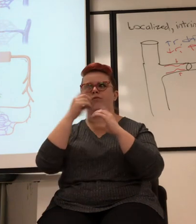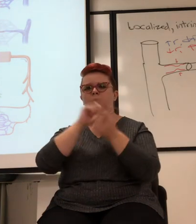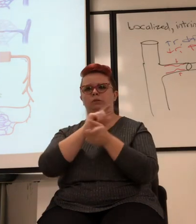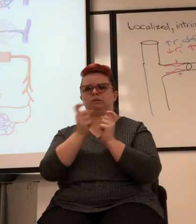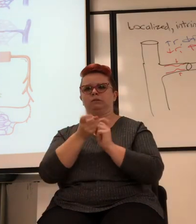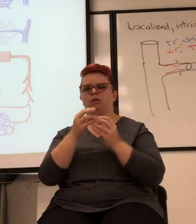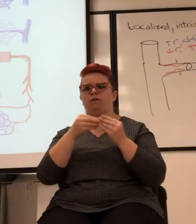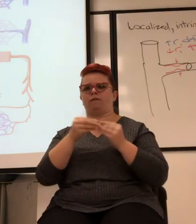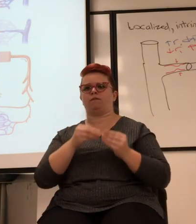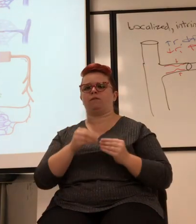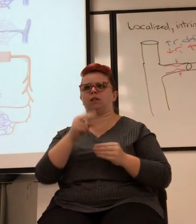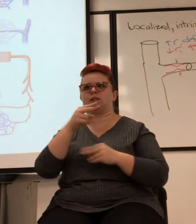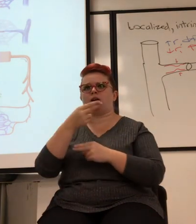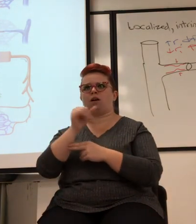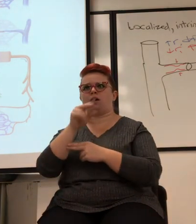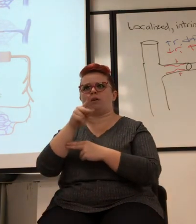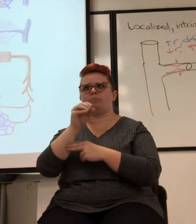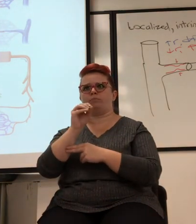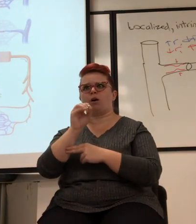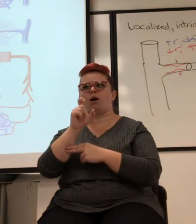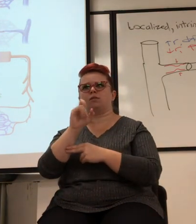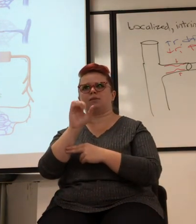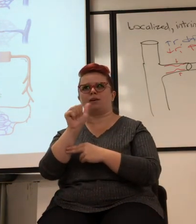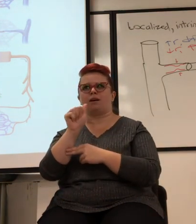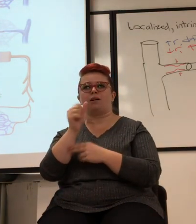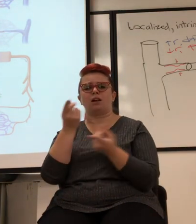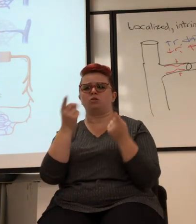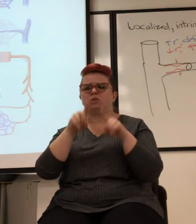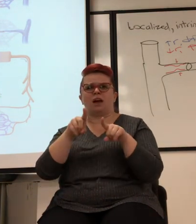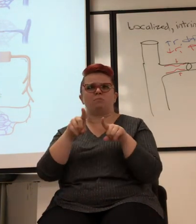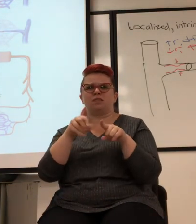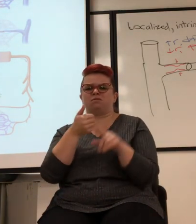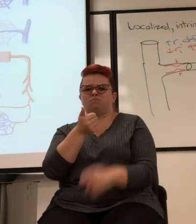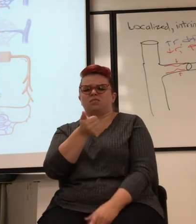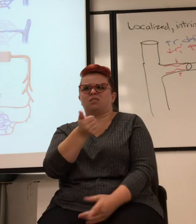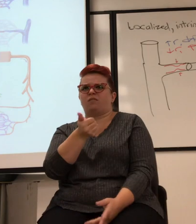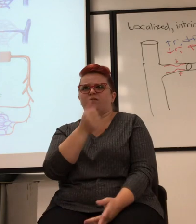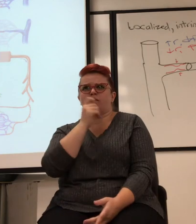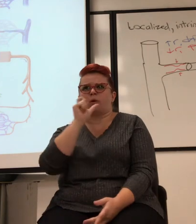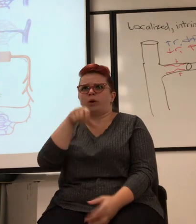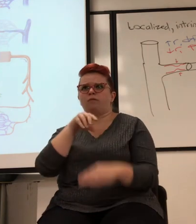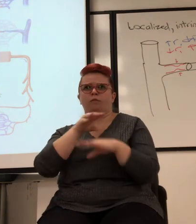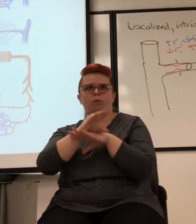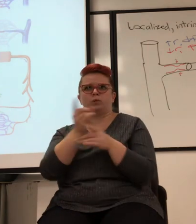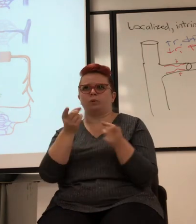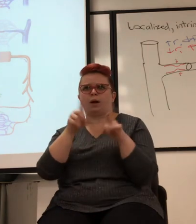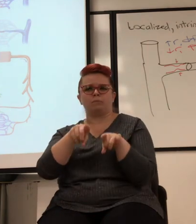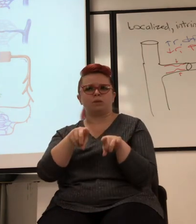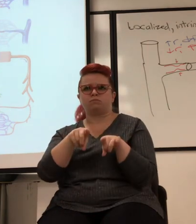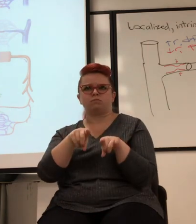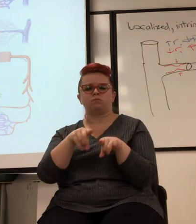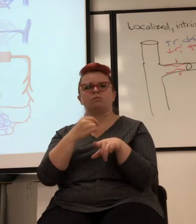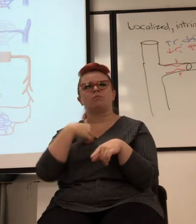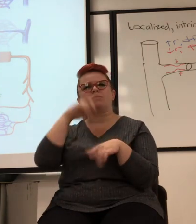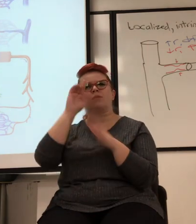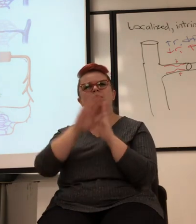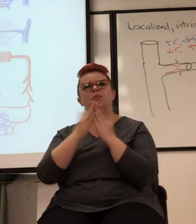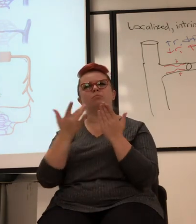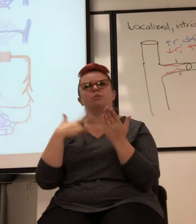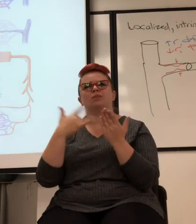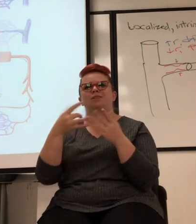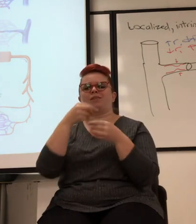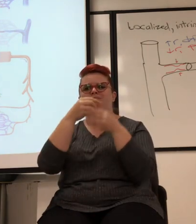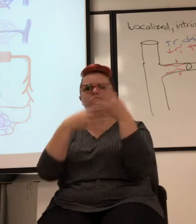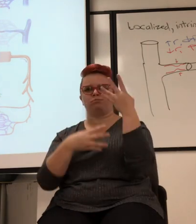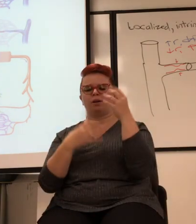hypoxia. And this happens just by itself. Okay? I think books usually list a bunch